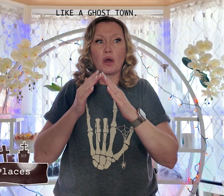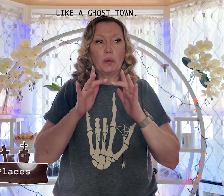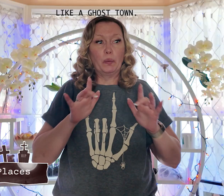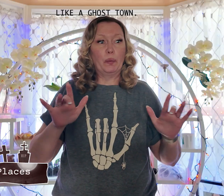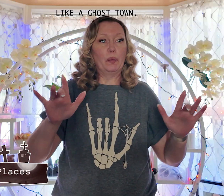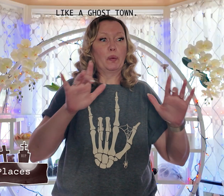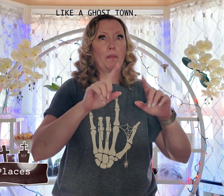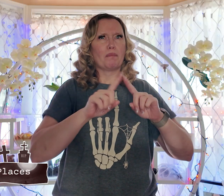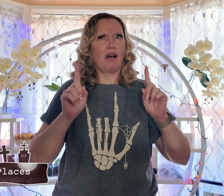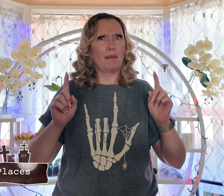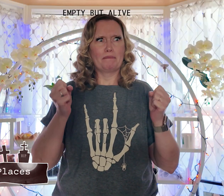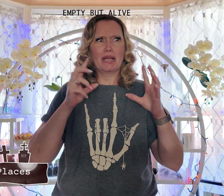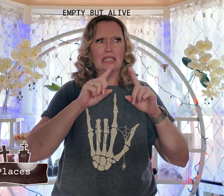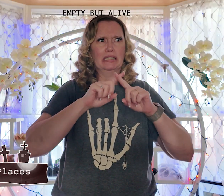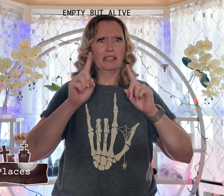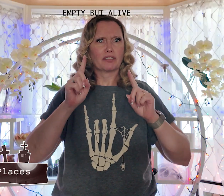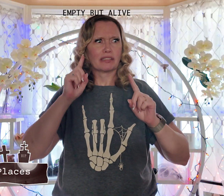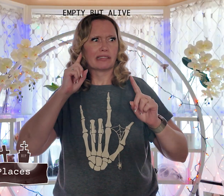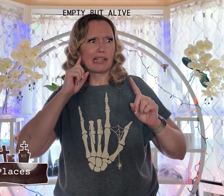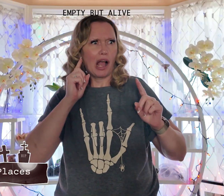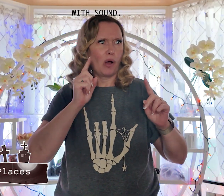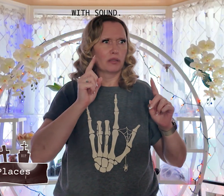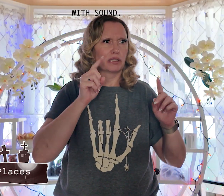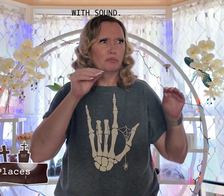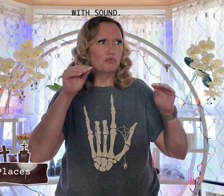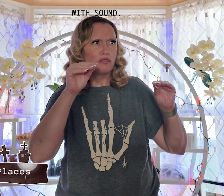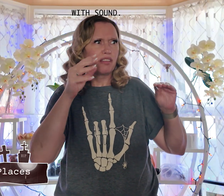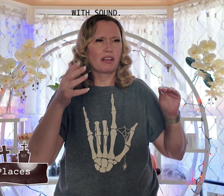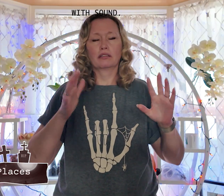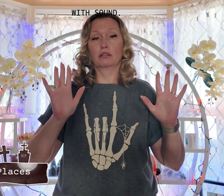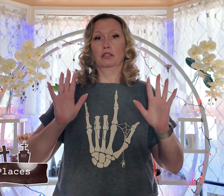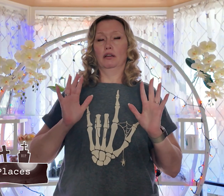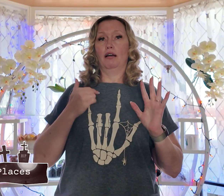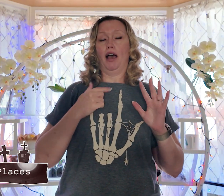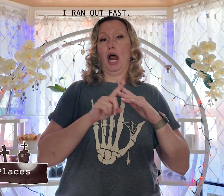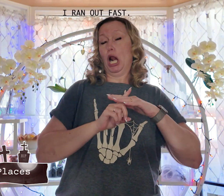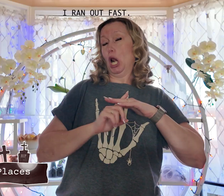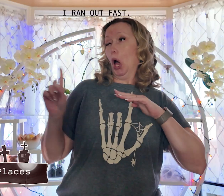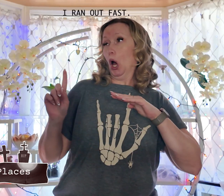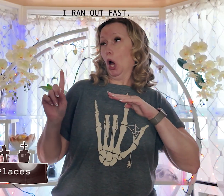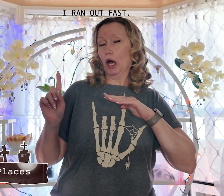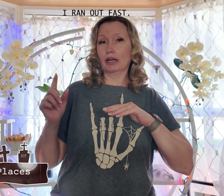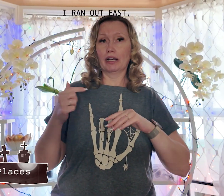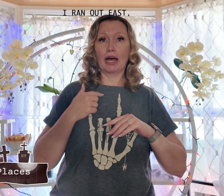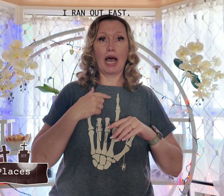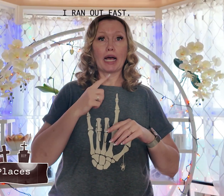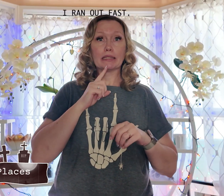ghost town, empty but alive with sound. I ran out